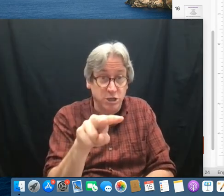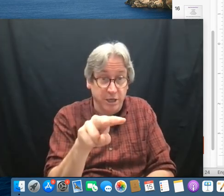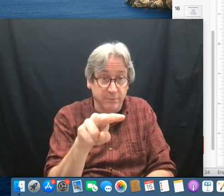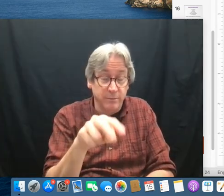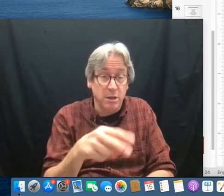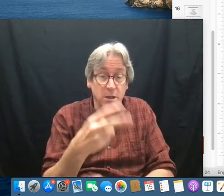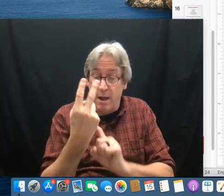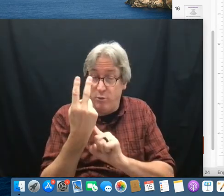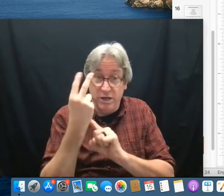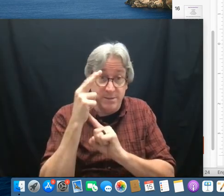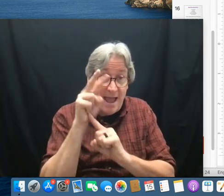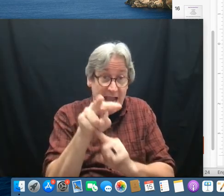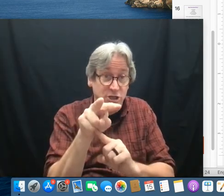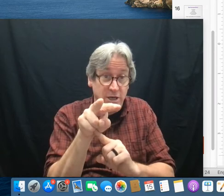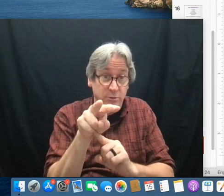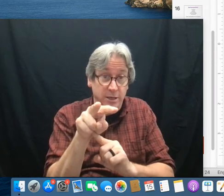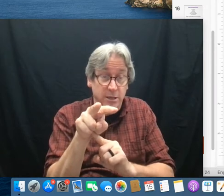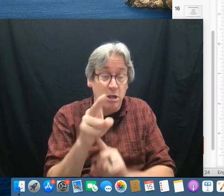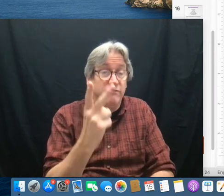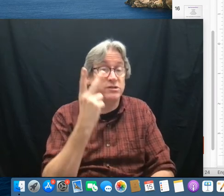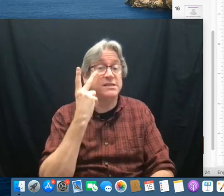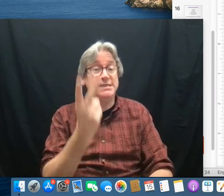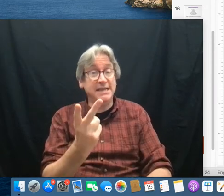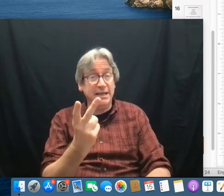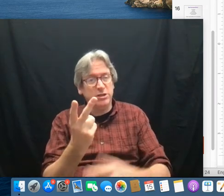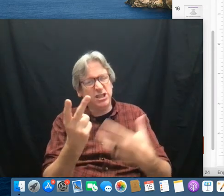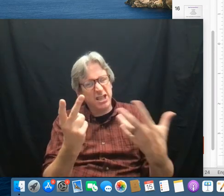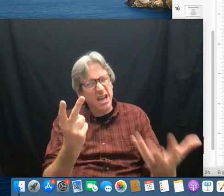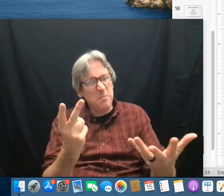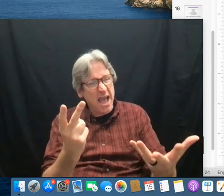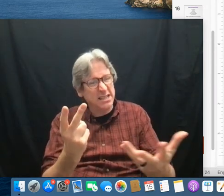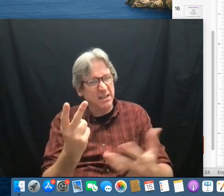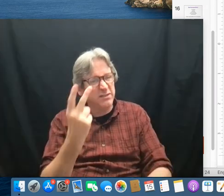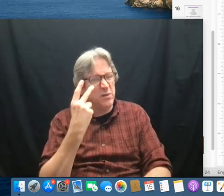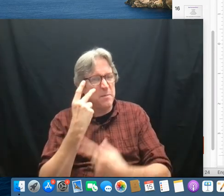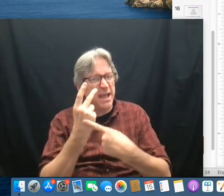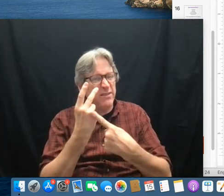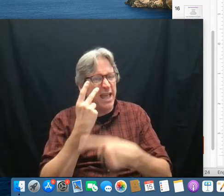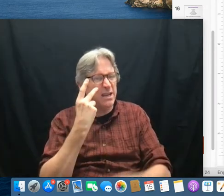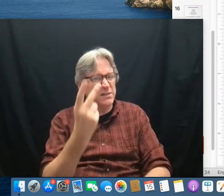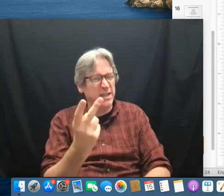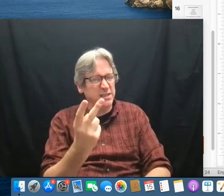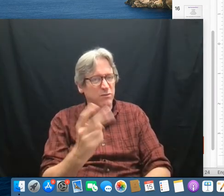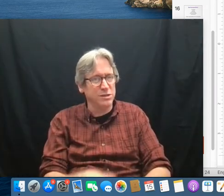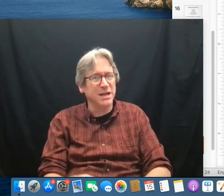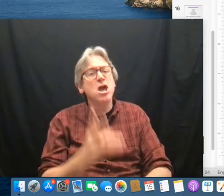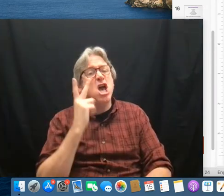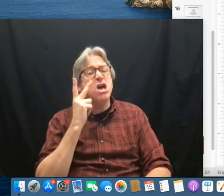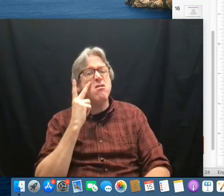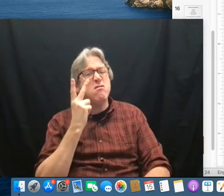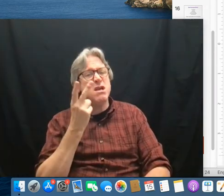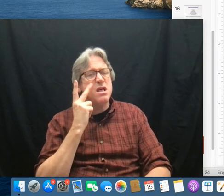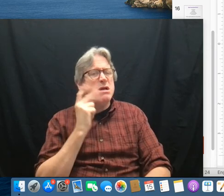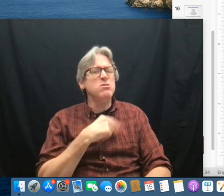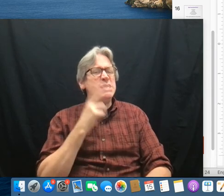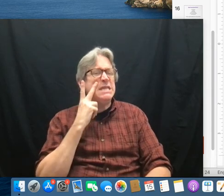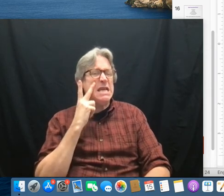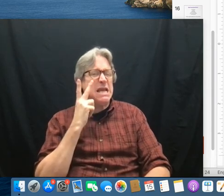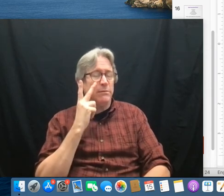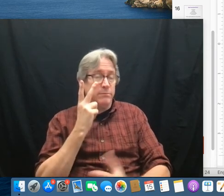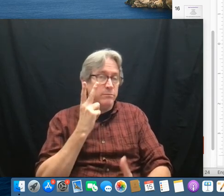You could watch. Watch me. I'm watching you. If the palm is forward, see the